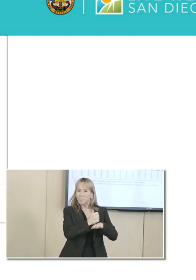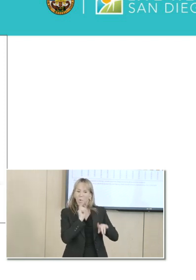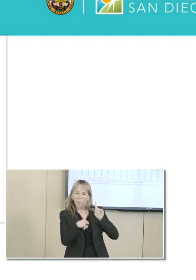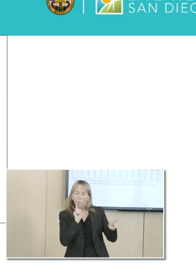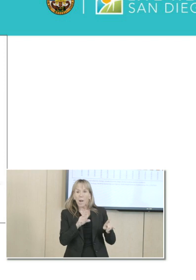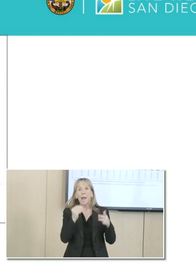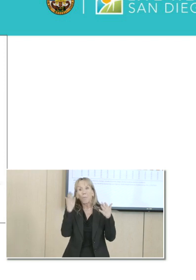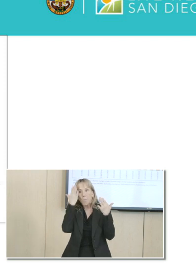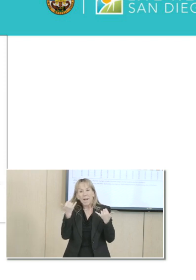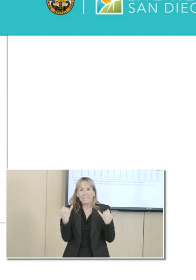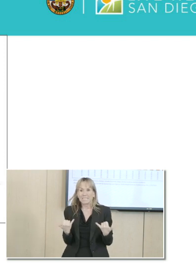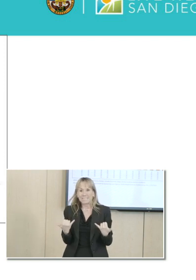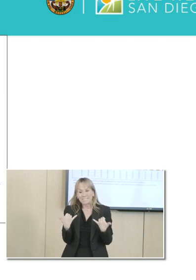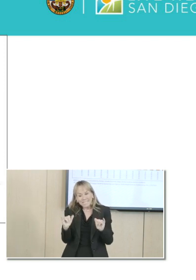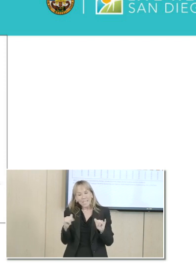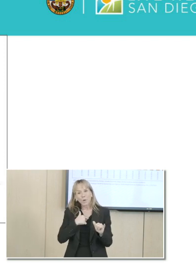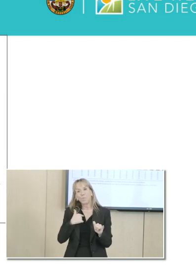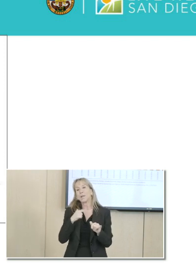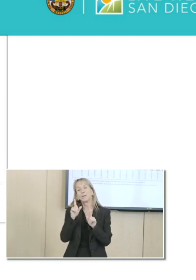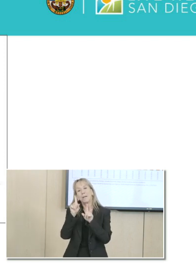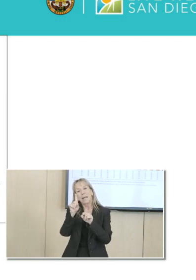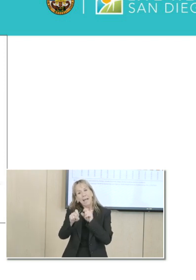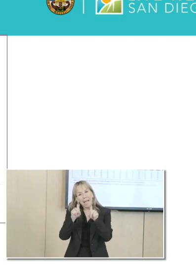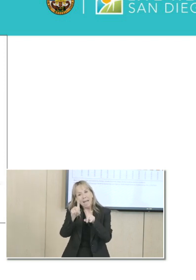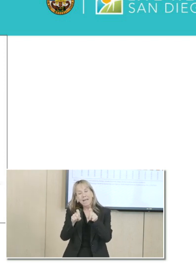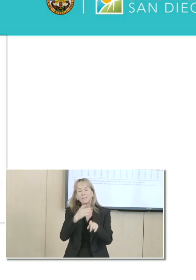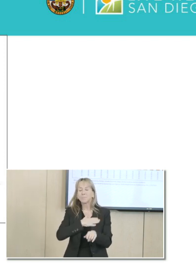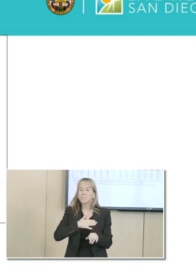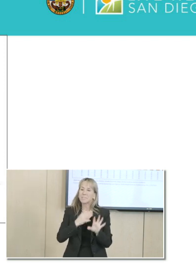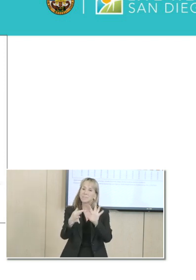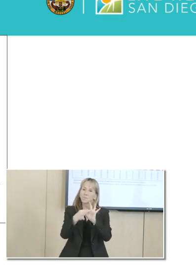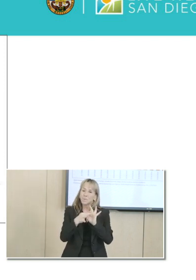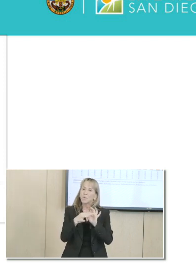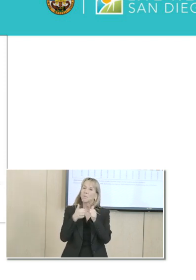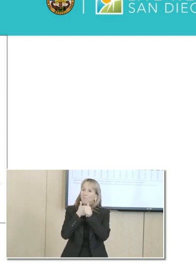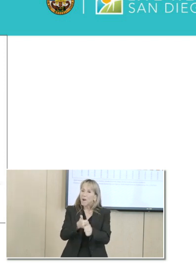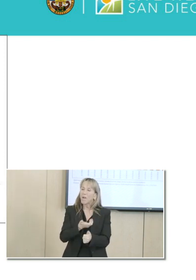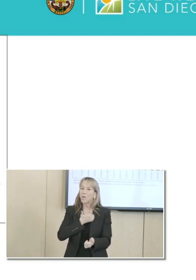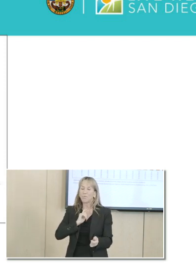continue to ask for the public's help and cooperation in adhering